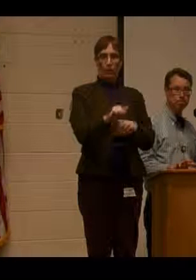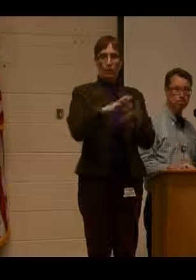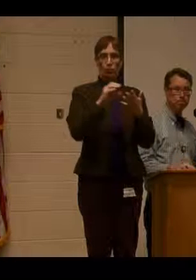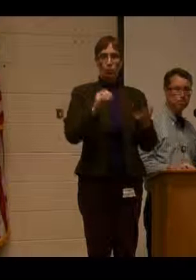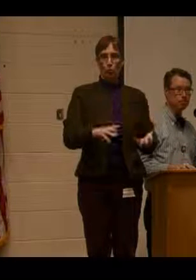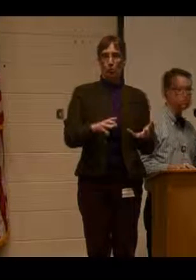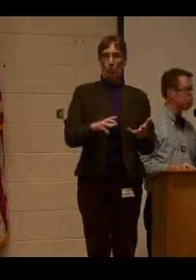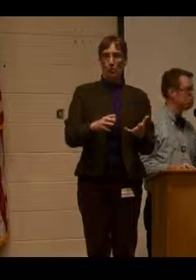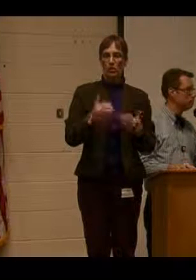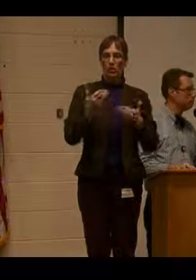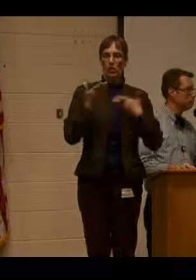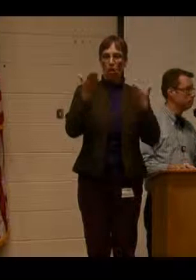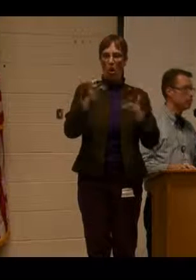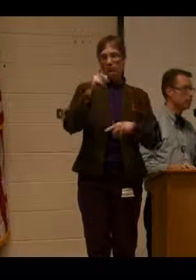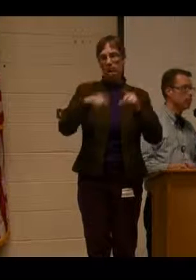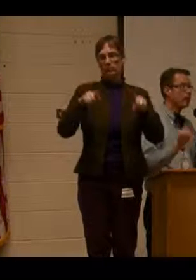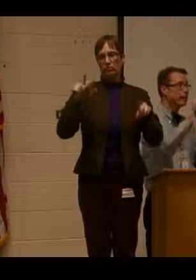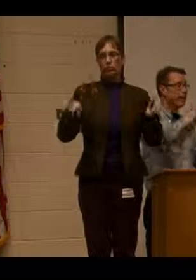Yes.